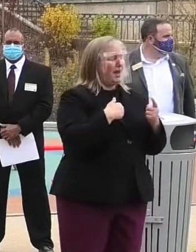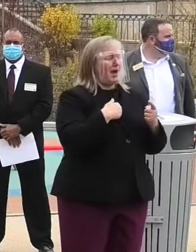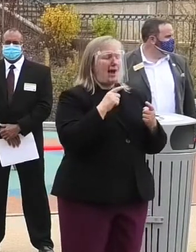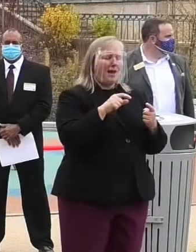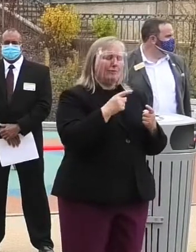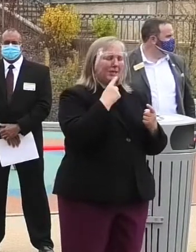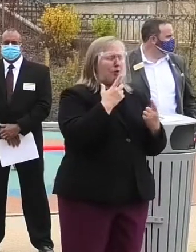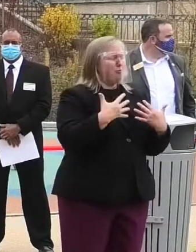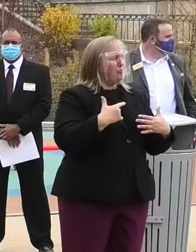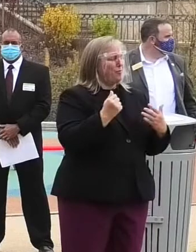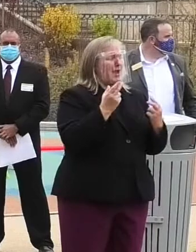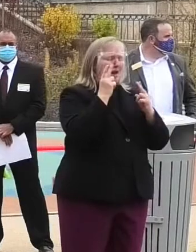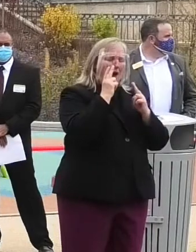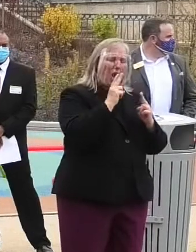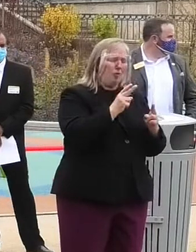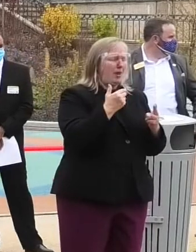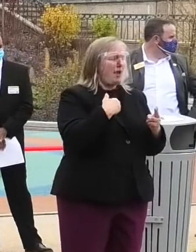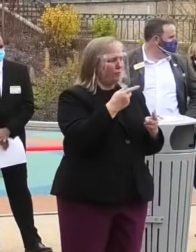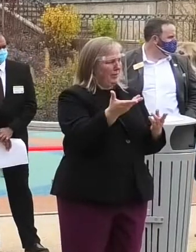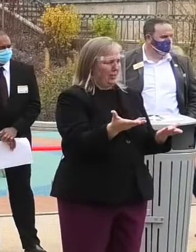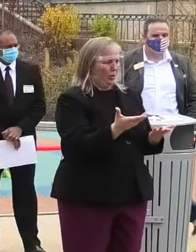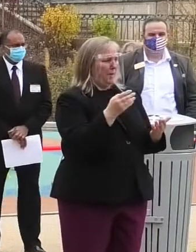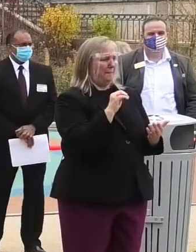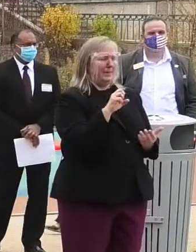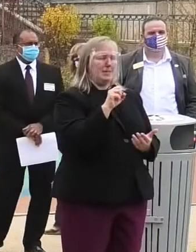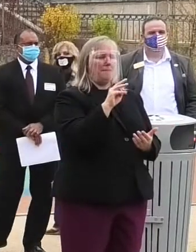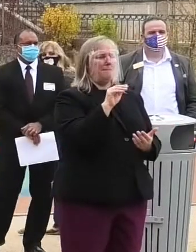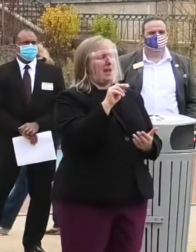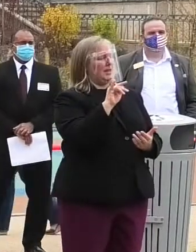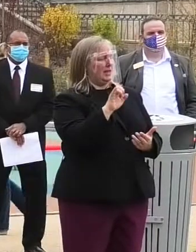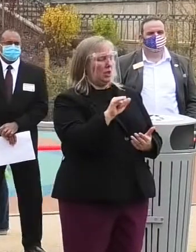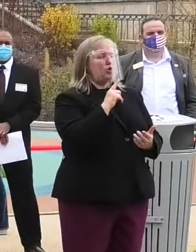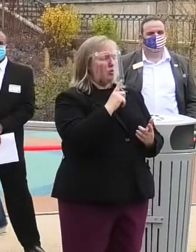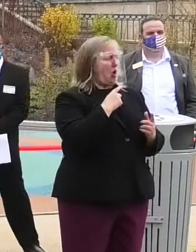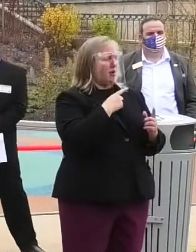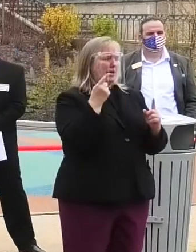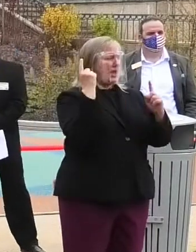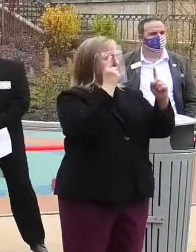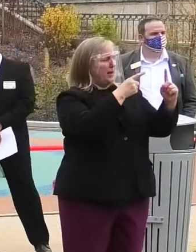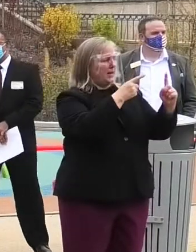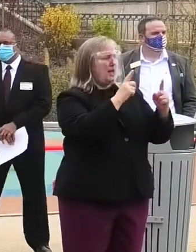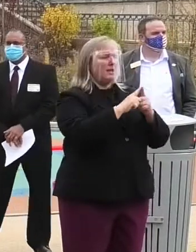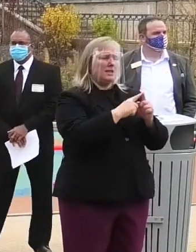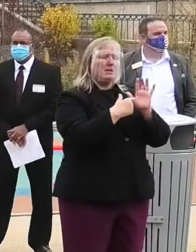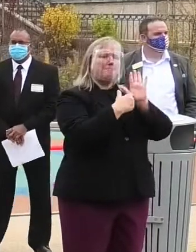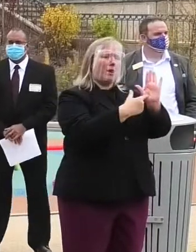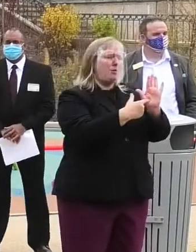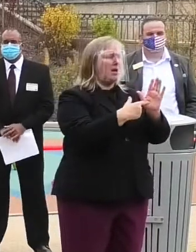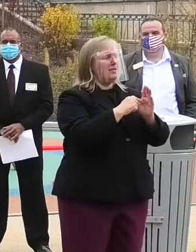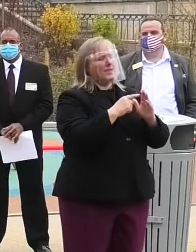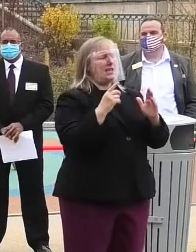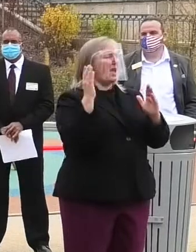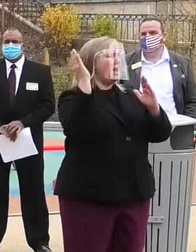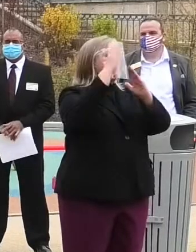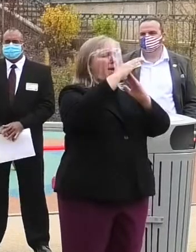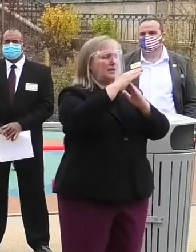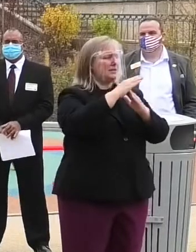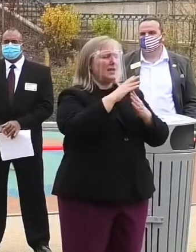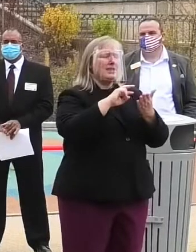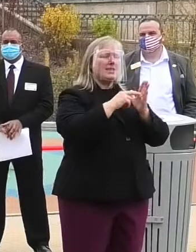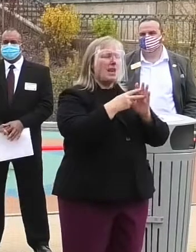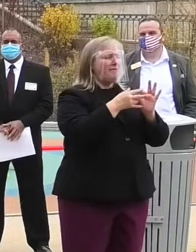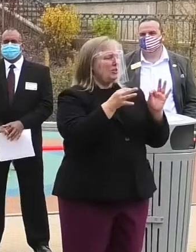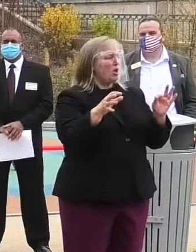it is to have you here, Ms. Bailey. You are the epitome, the paradigm, the apex, the definition